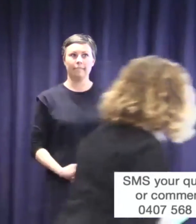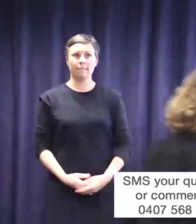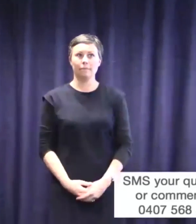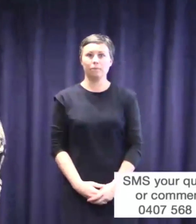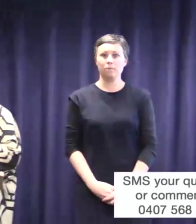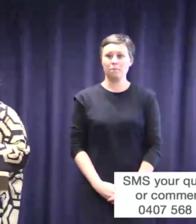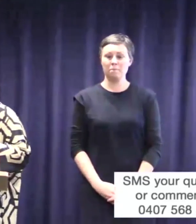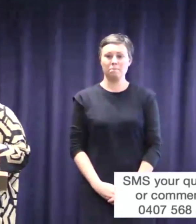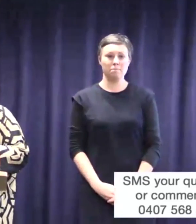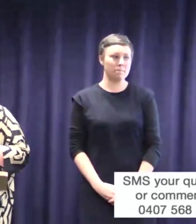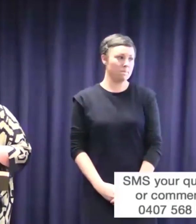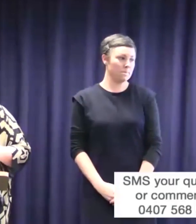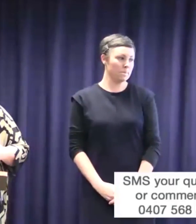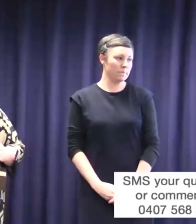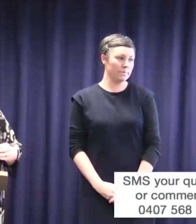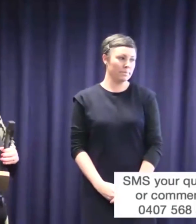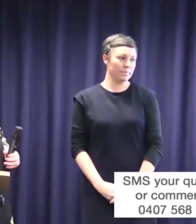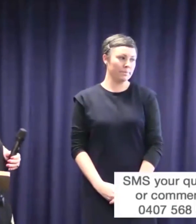Do you want to have a go?